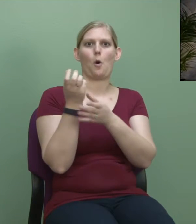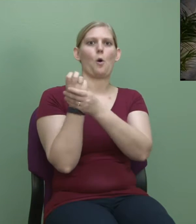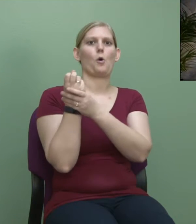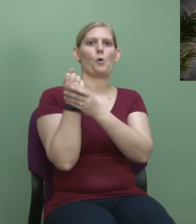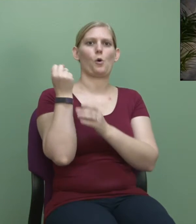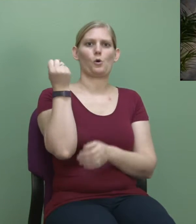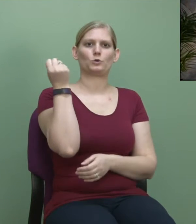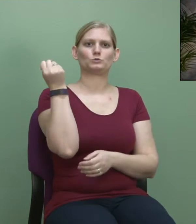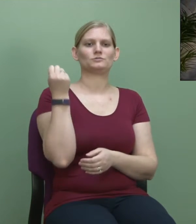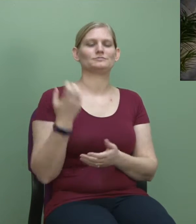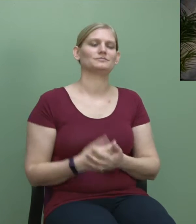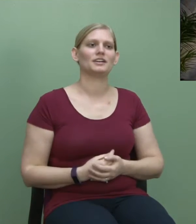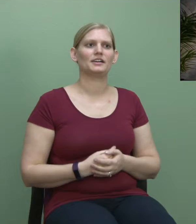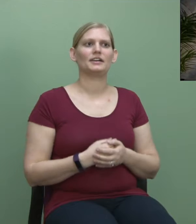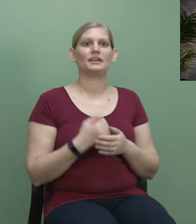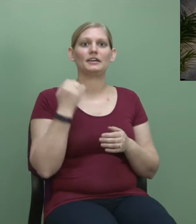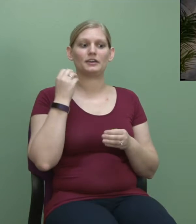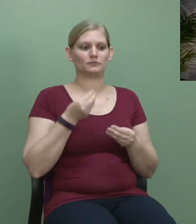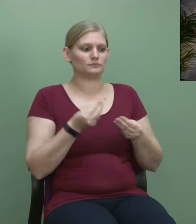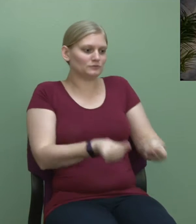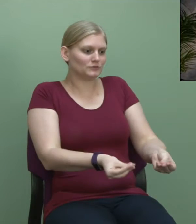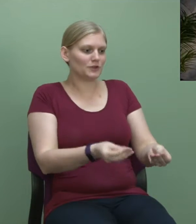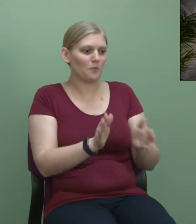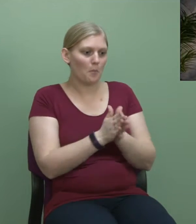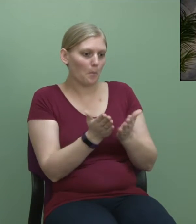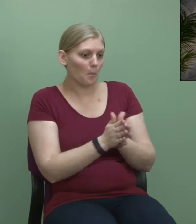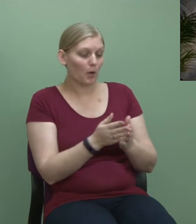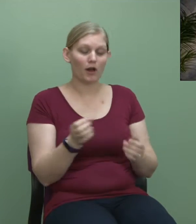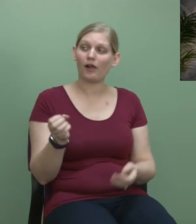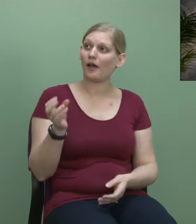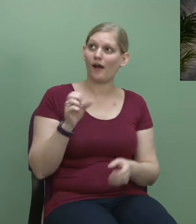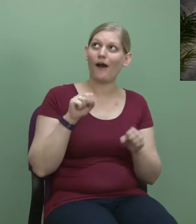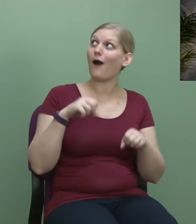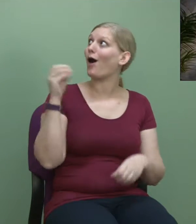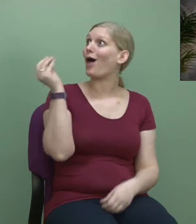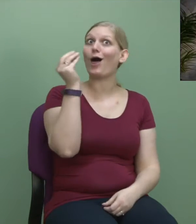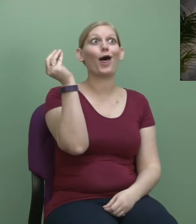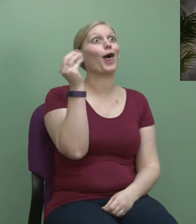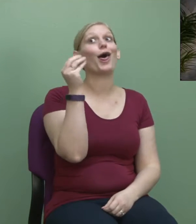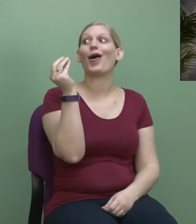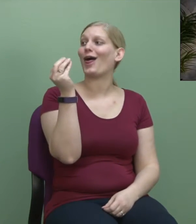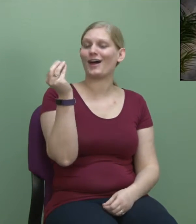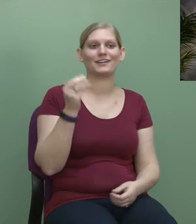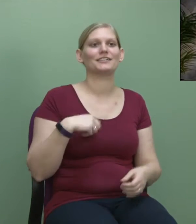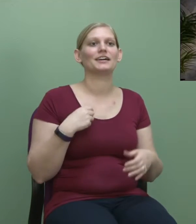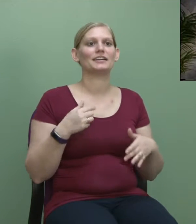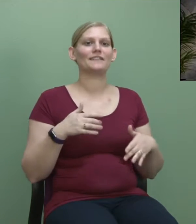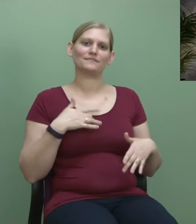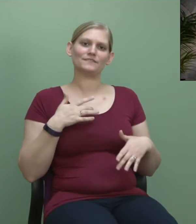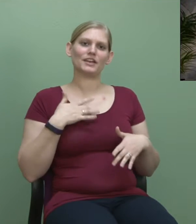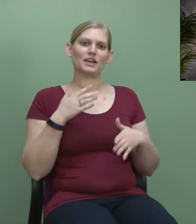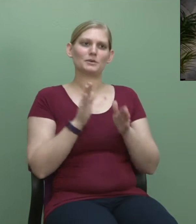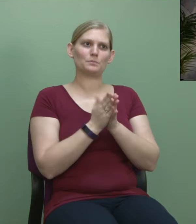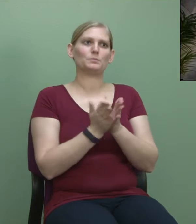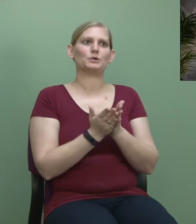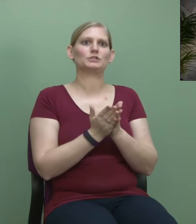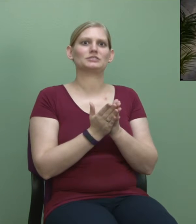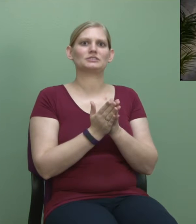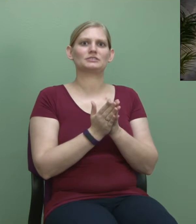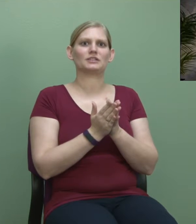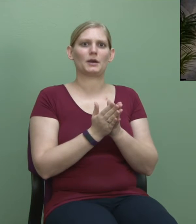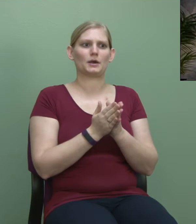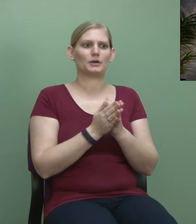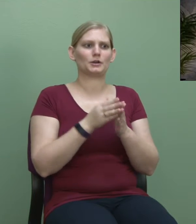their own to have at that time, they become to be able to feel like books are a part of their life and they own